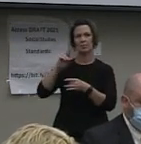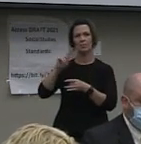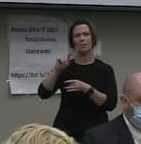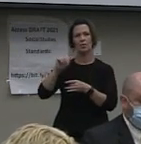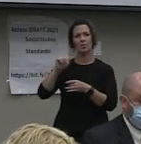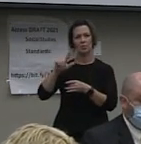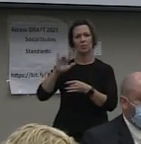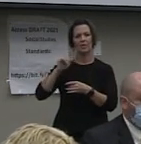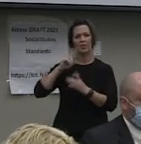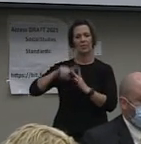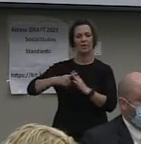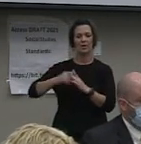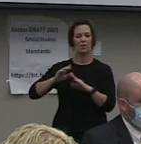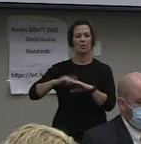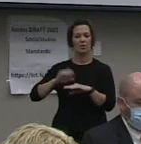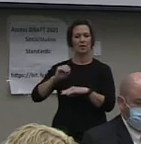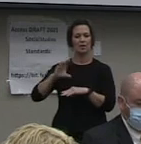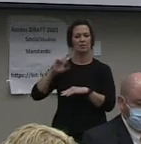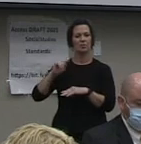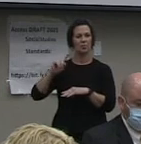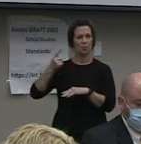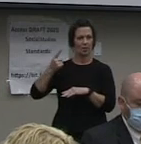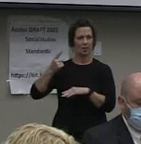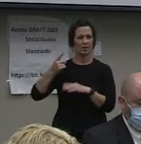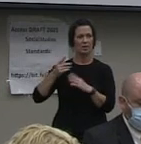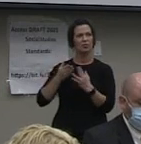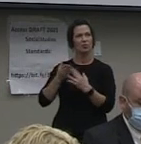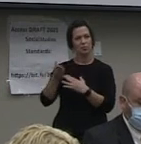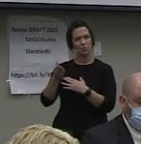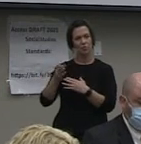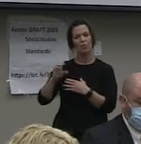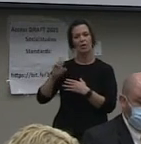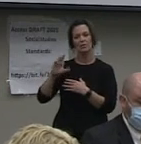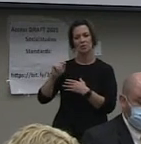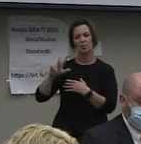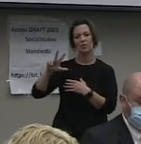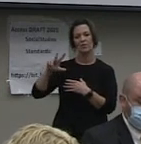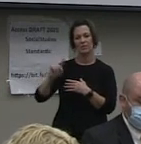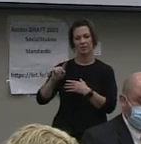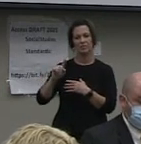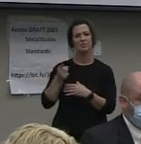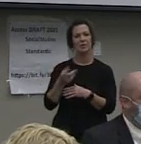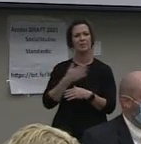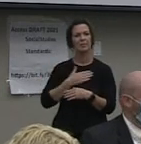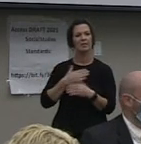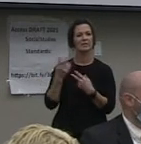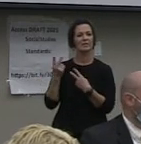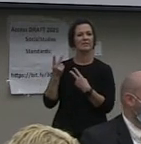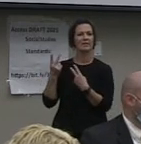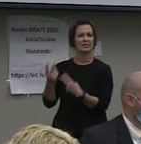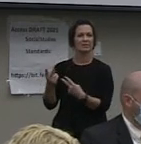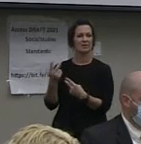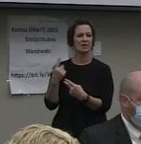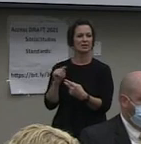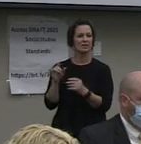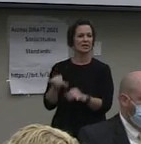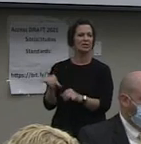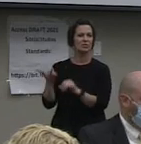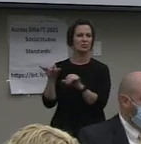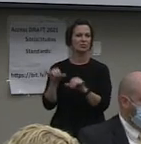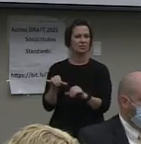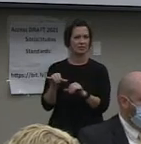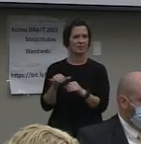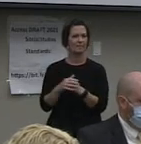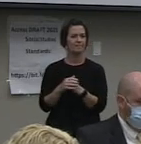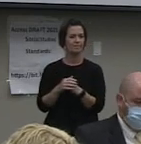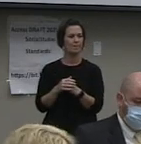we open beginning October 1 through October 31st. To access the portal, please visit the Standards Review Committee page.